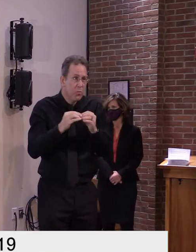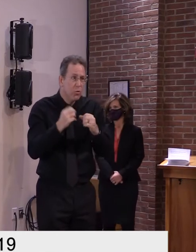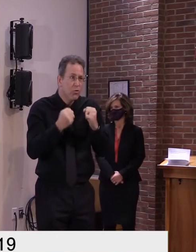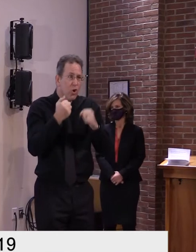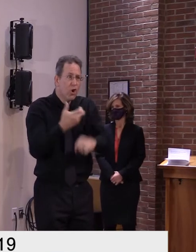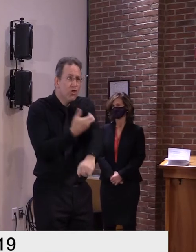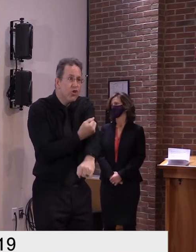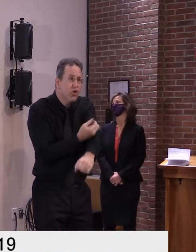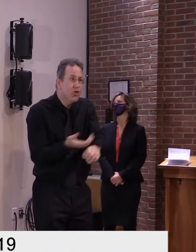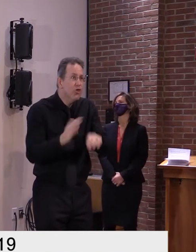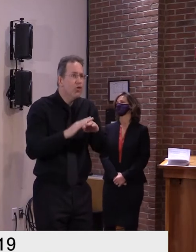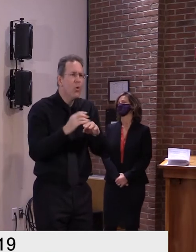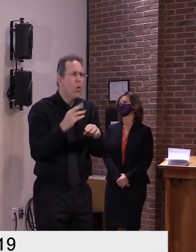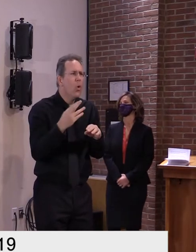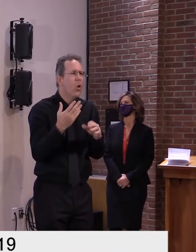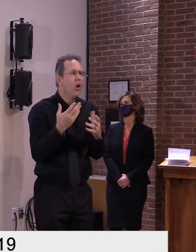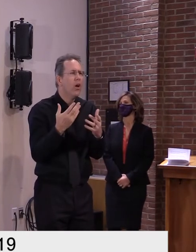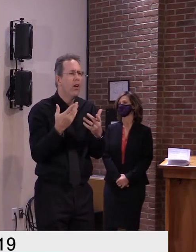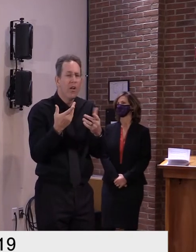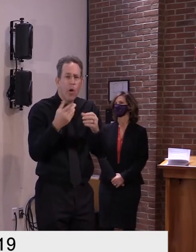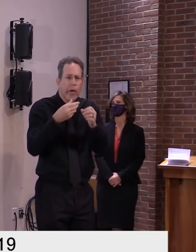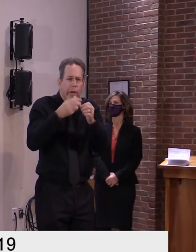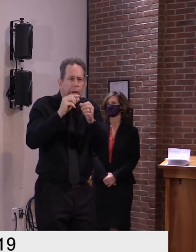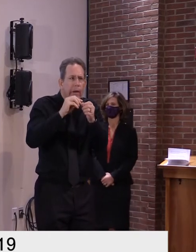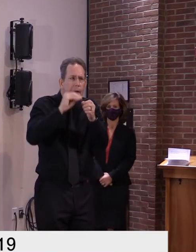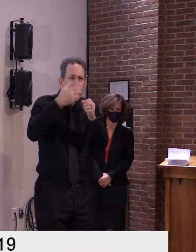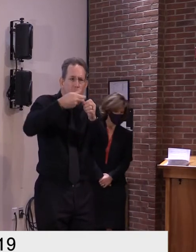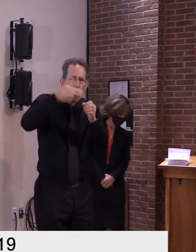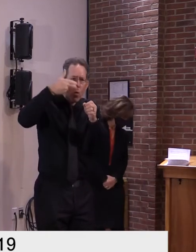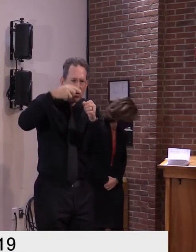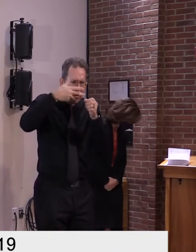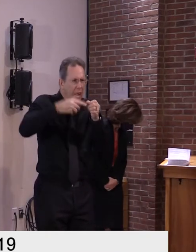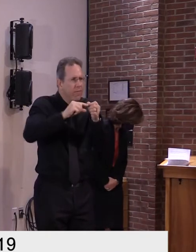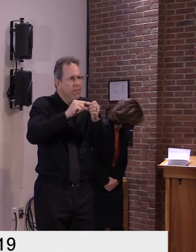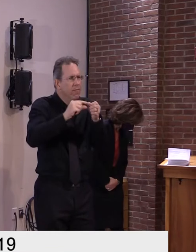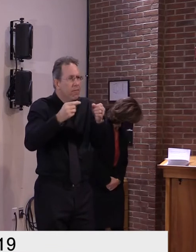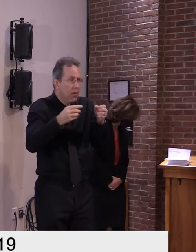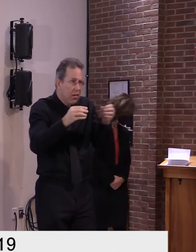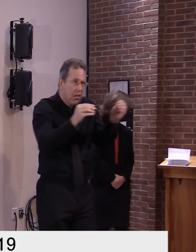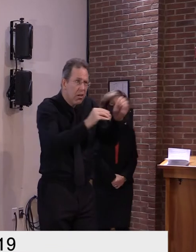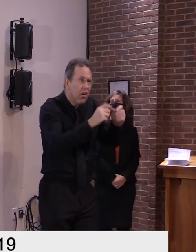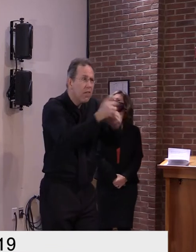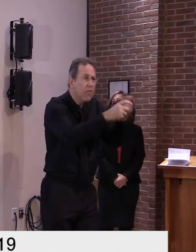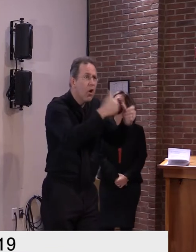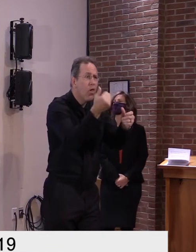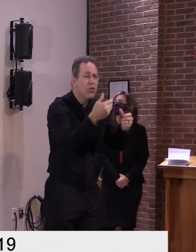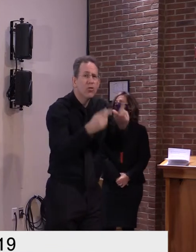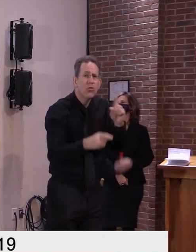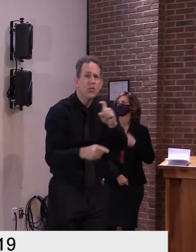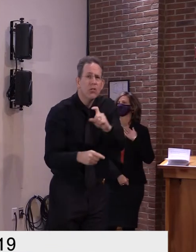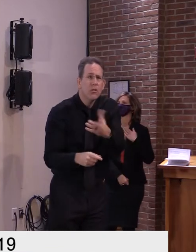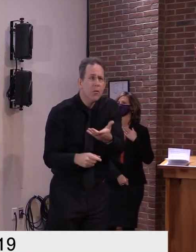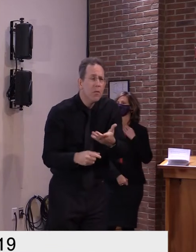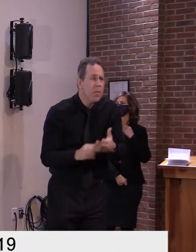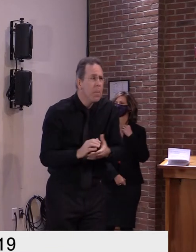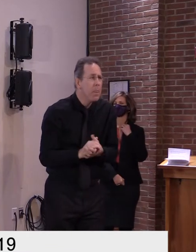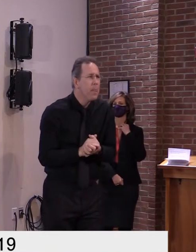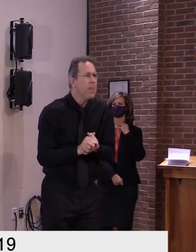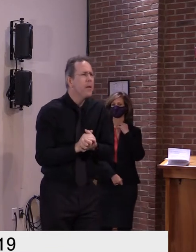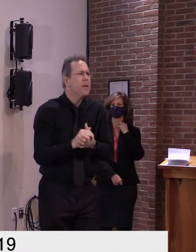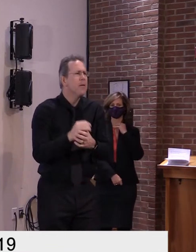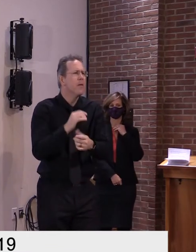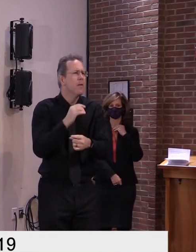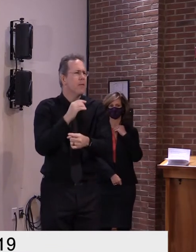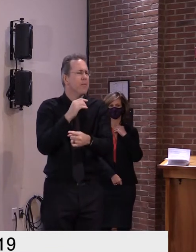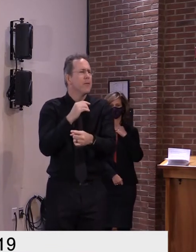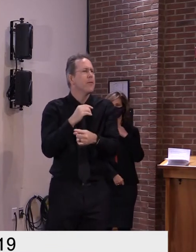when it's very well calculated on who would get it right off. Yeah. So let me just explain to people what you're talking about first. So each vial was